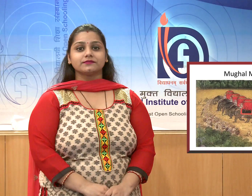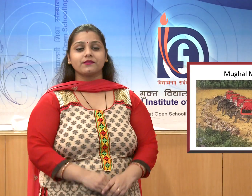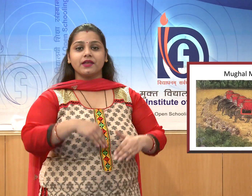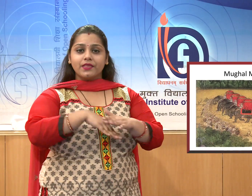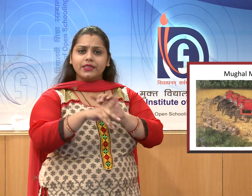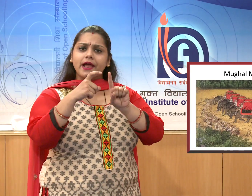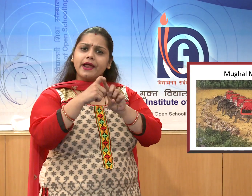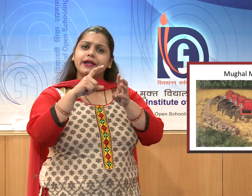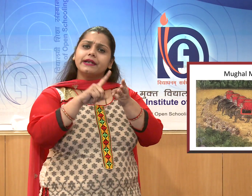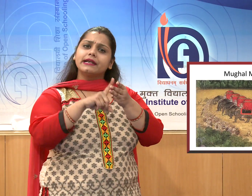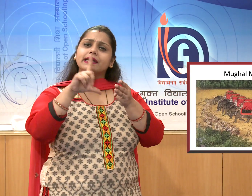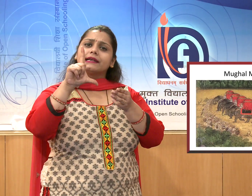In the Delhi Sultanate,